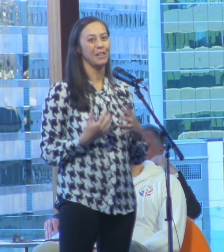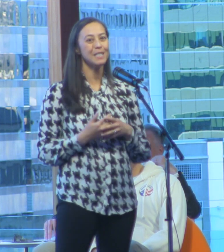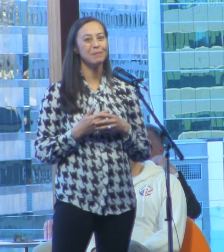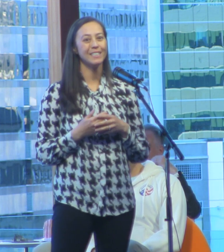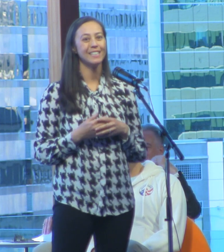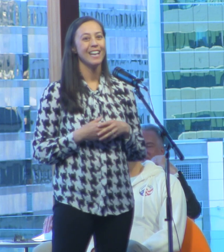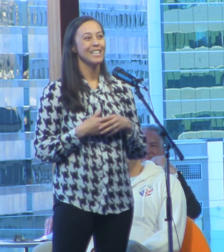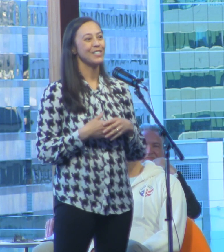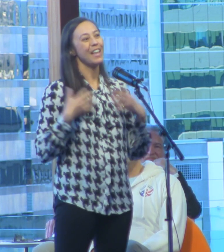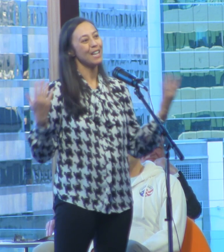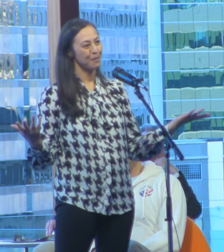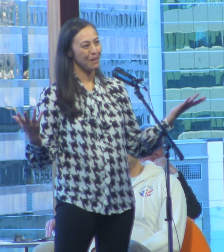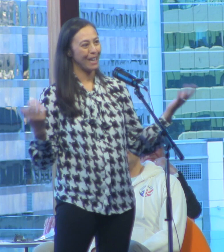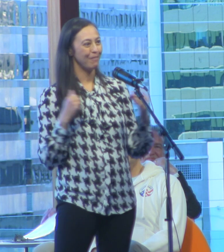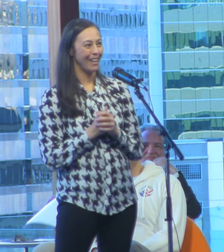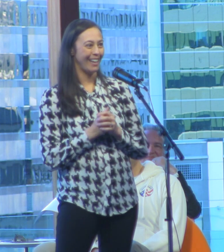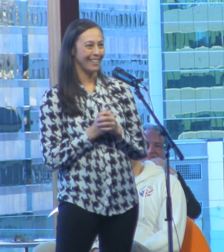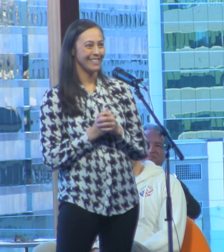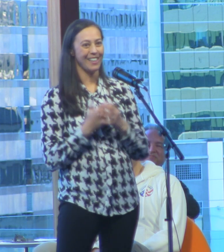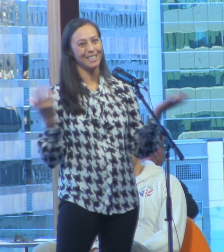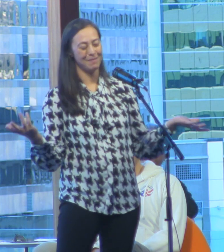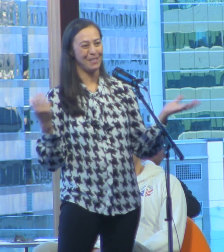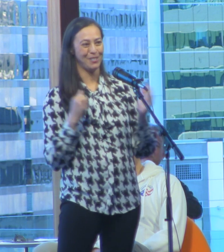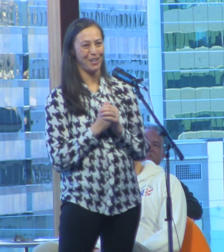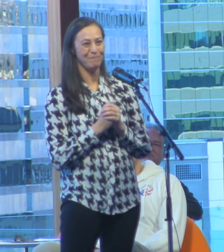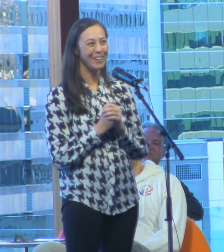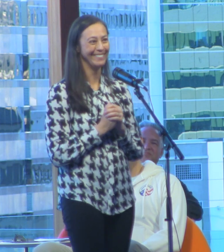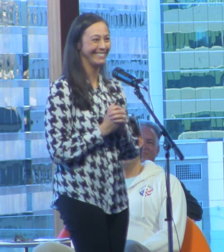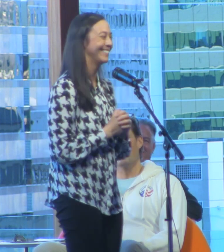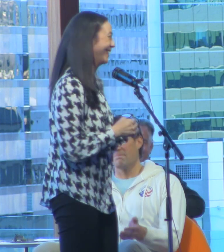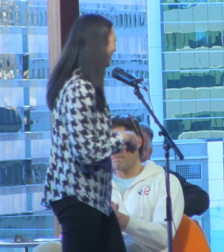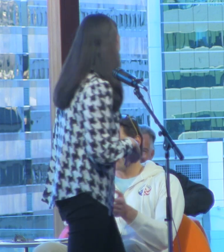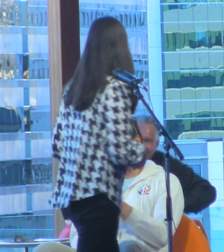my beautiful husband. So that's when I can rely on that. So that's my story.